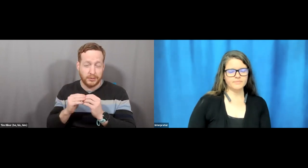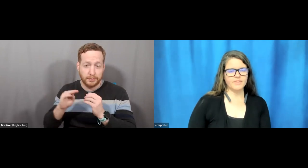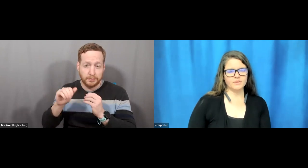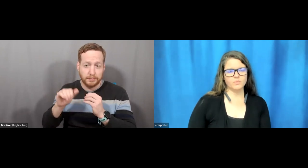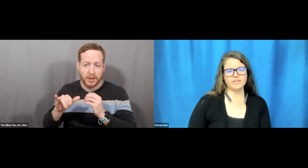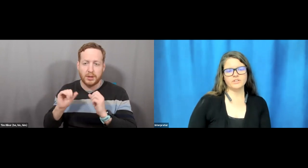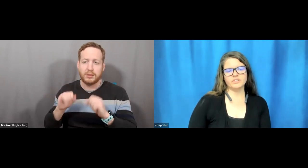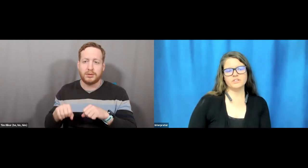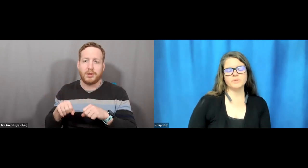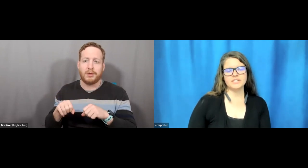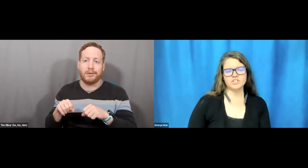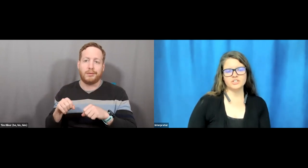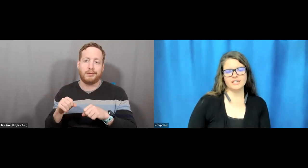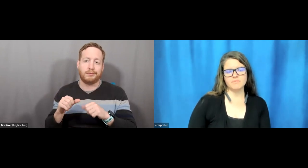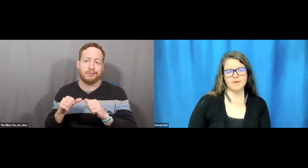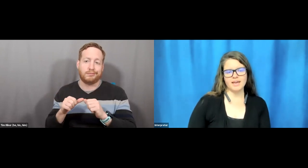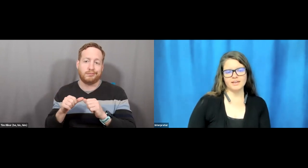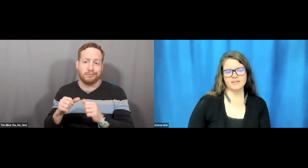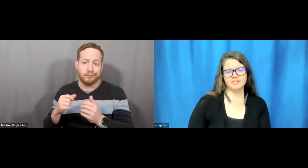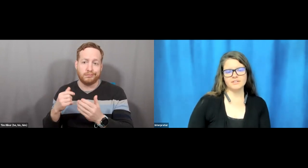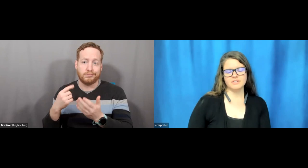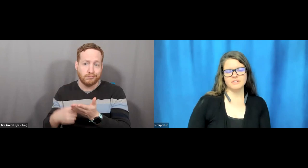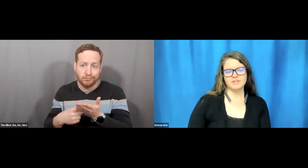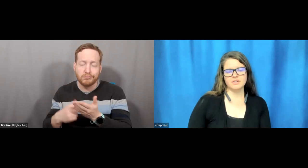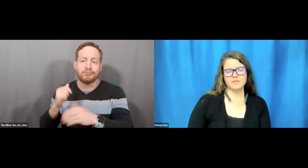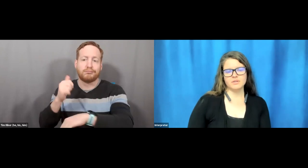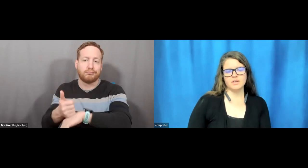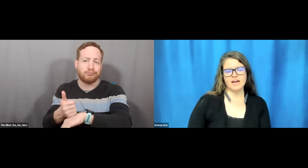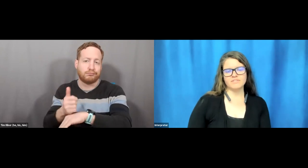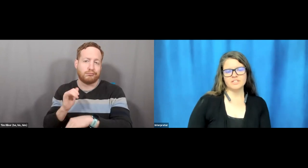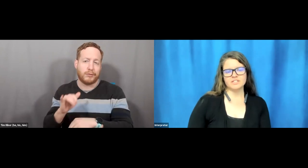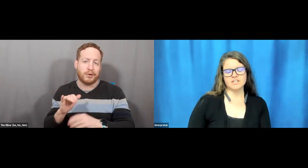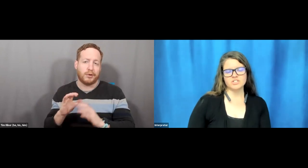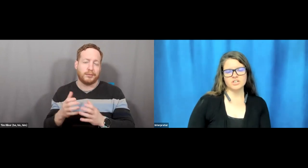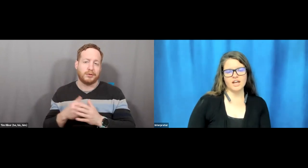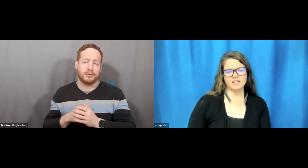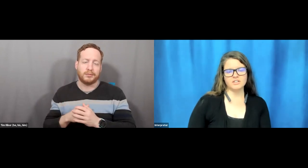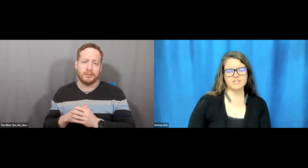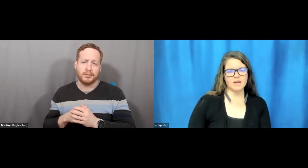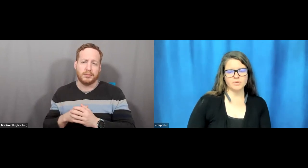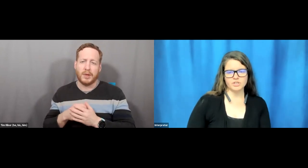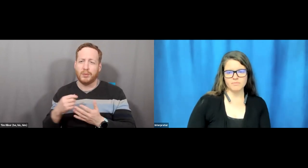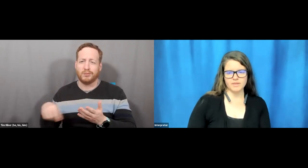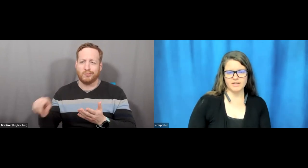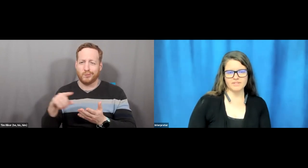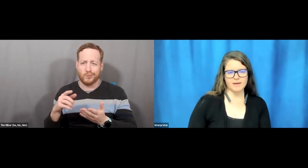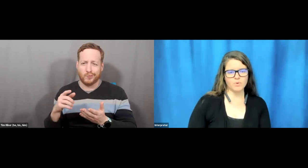then we could potentially in May have this discussion and establish a committee at that